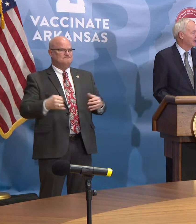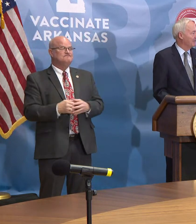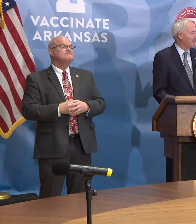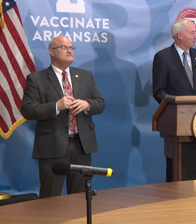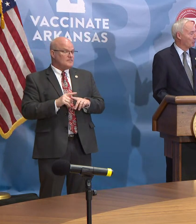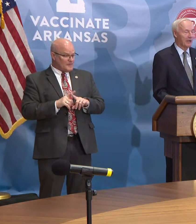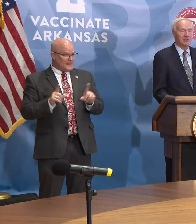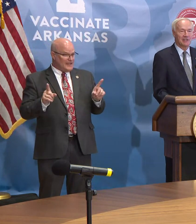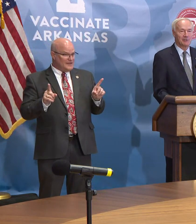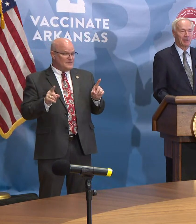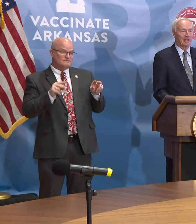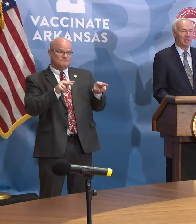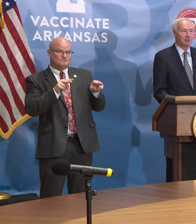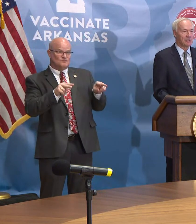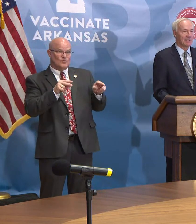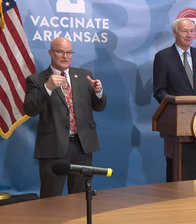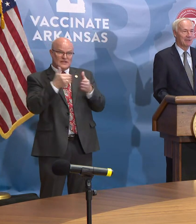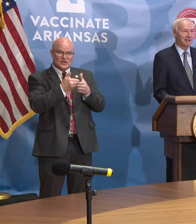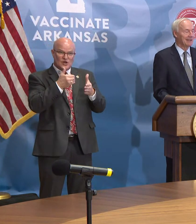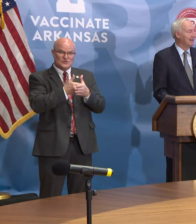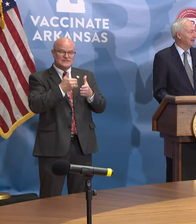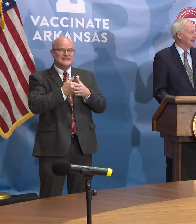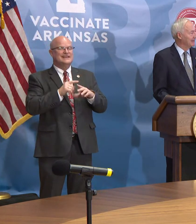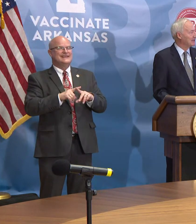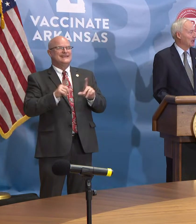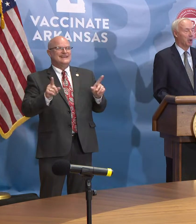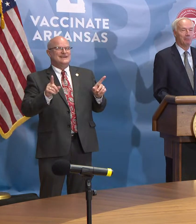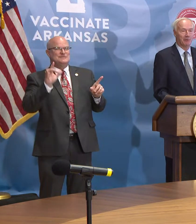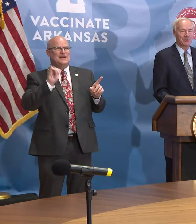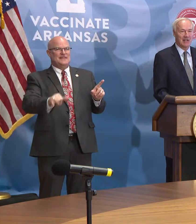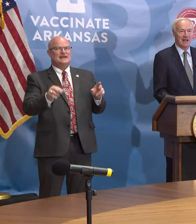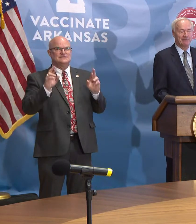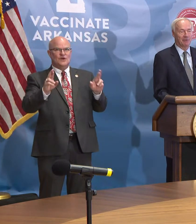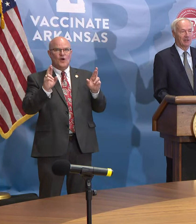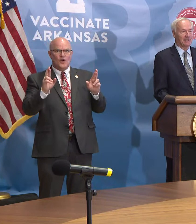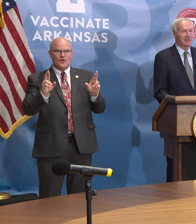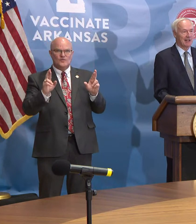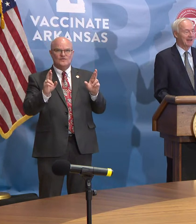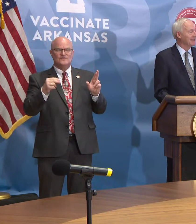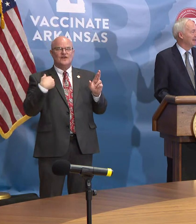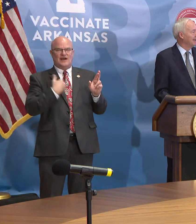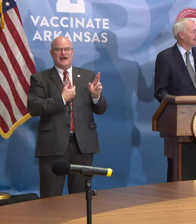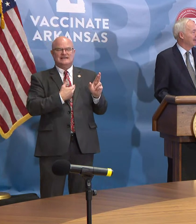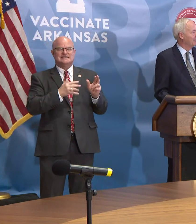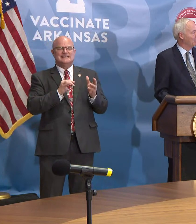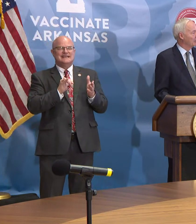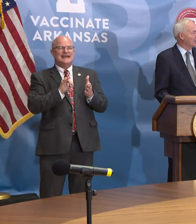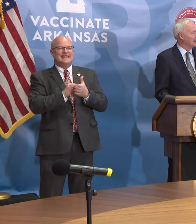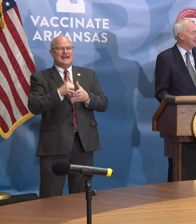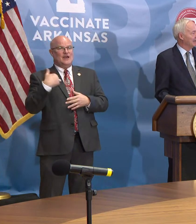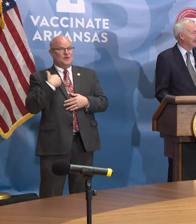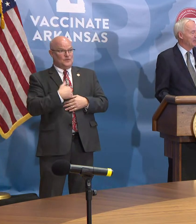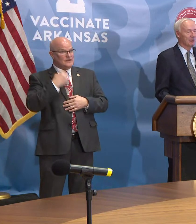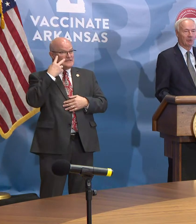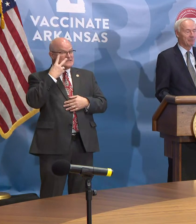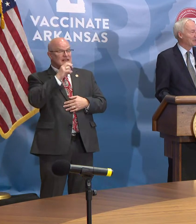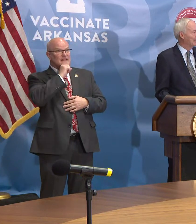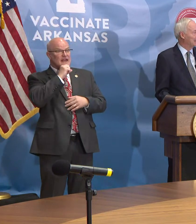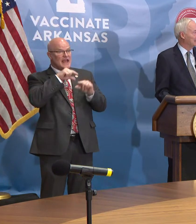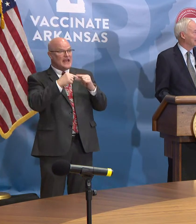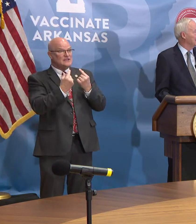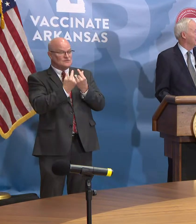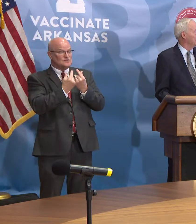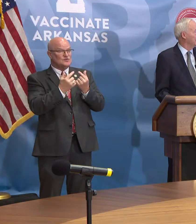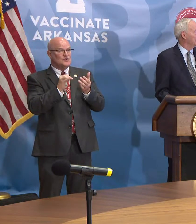But we're watching this very closely, but that's a hopeful sign for us that we're seeing in the age groups